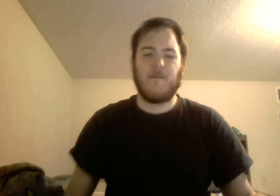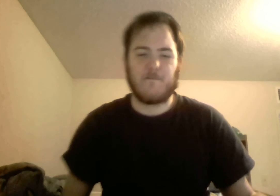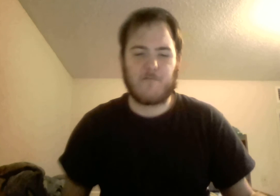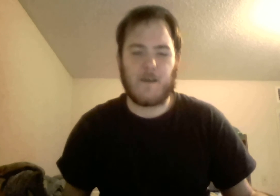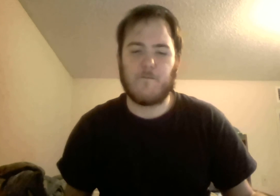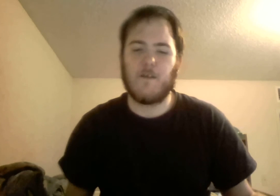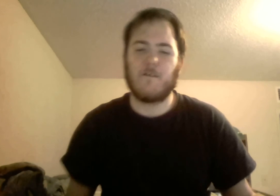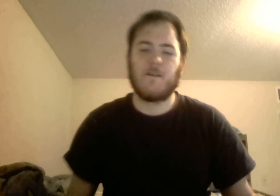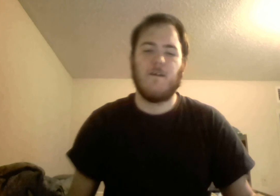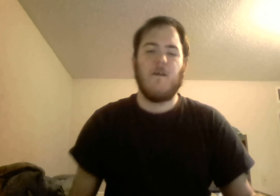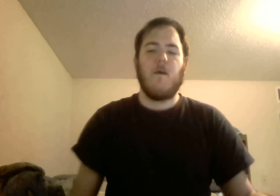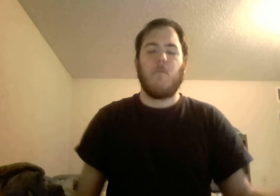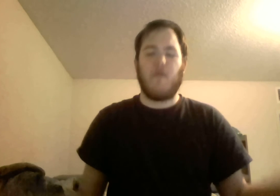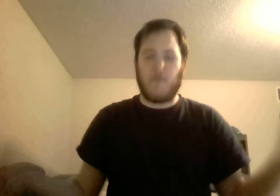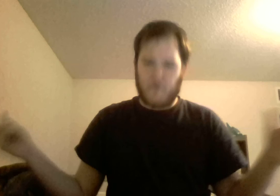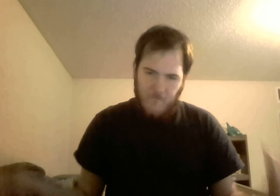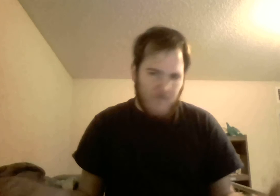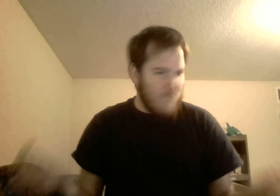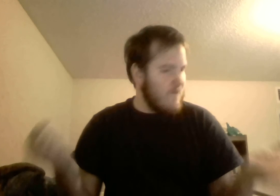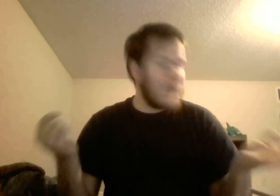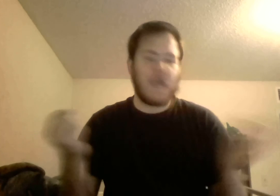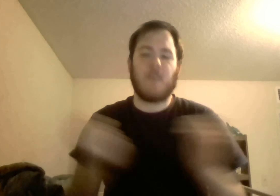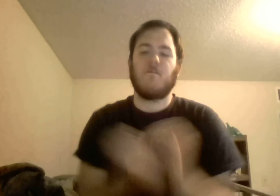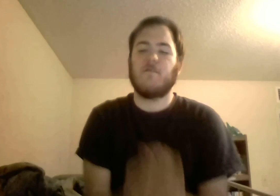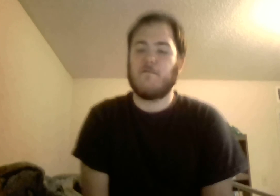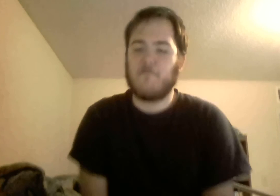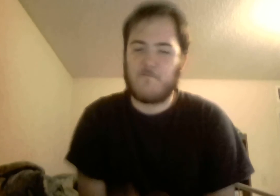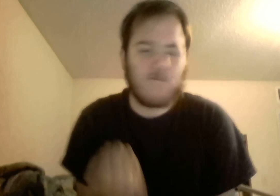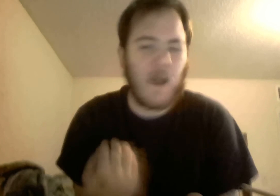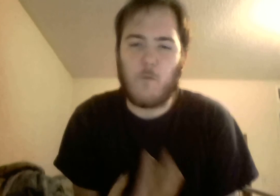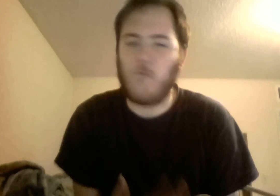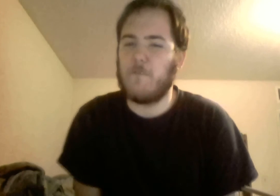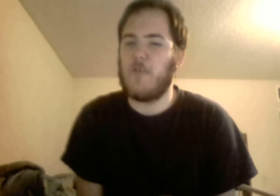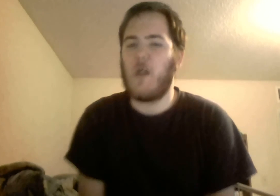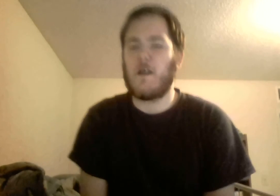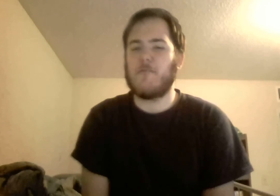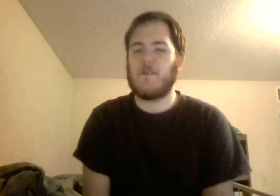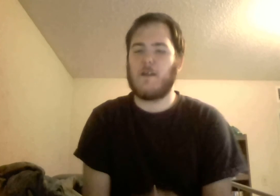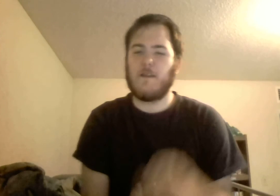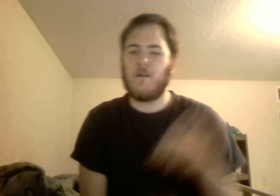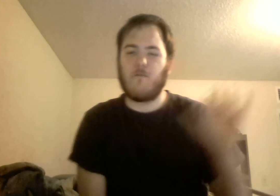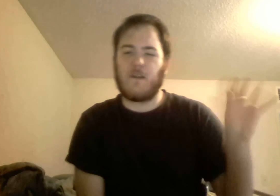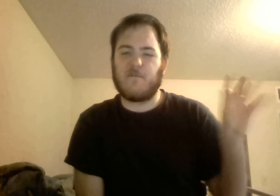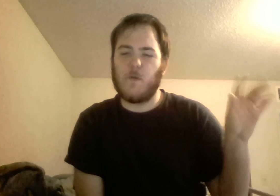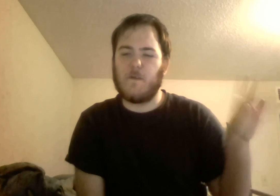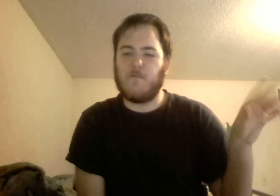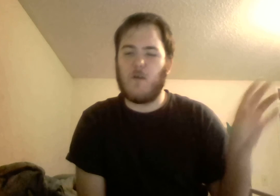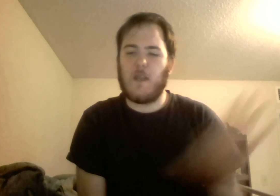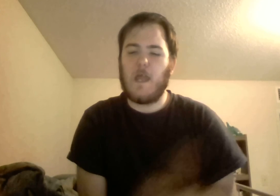I should try a few others. But, there you go, I want to try to do movie vlog, you think, like, you call it regular show movie, you want